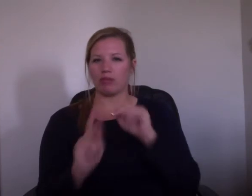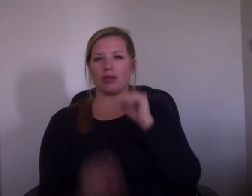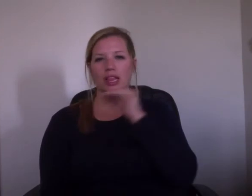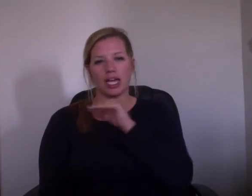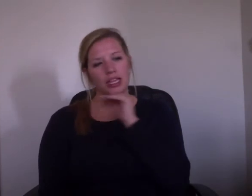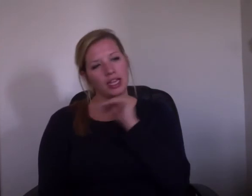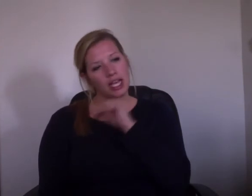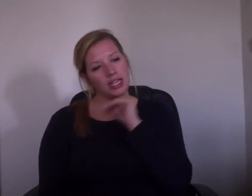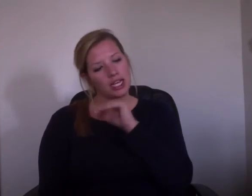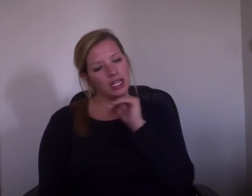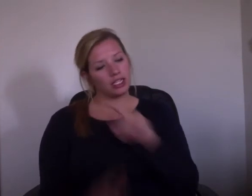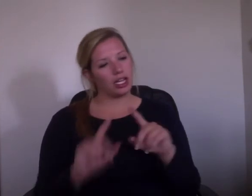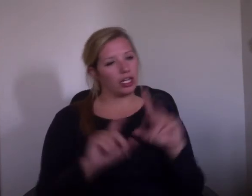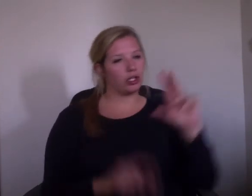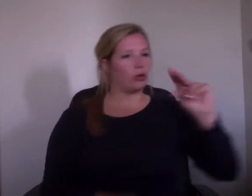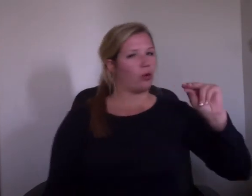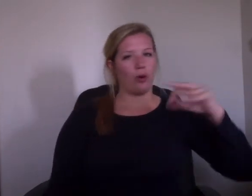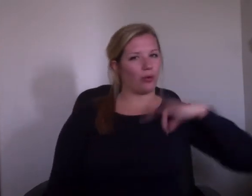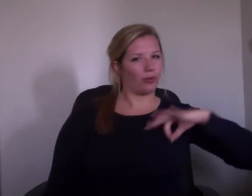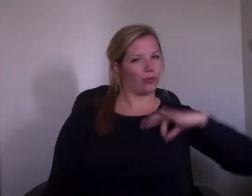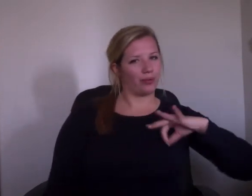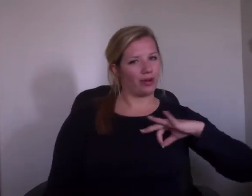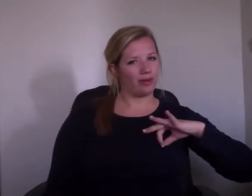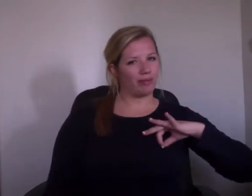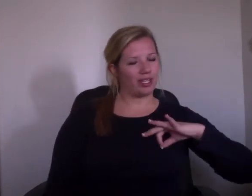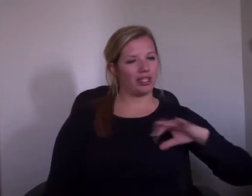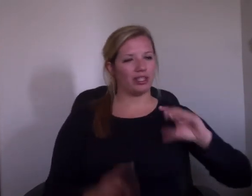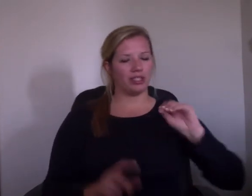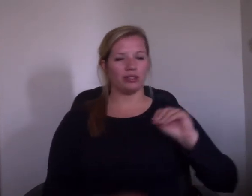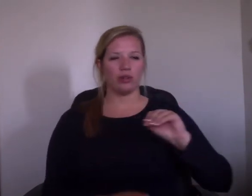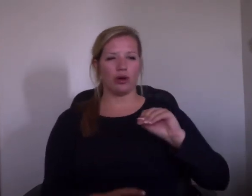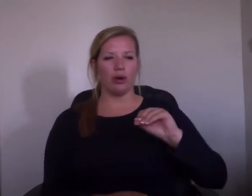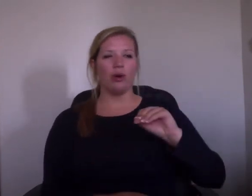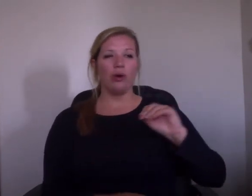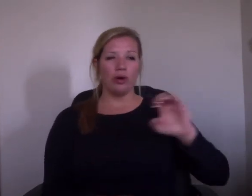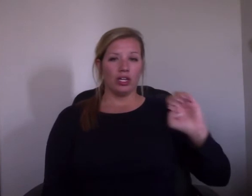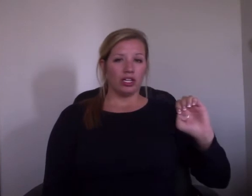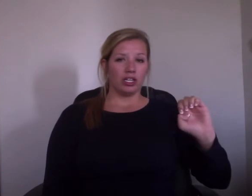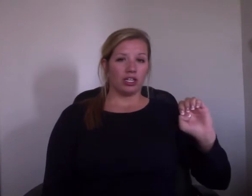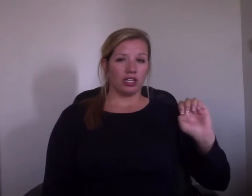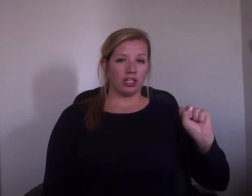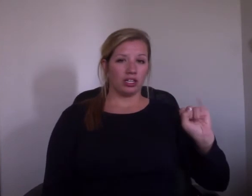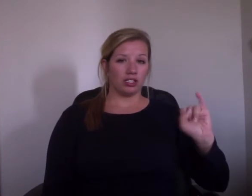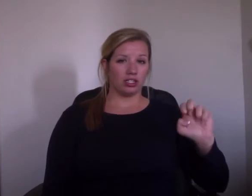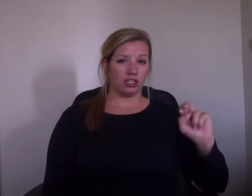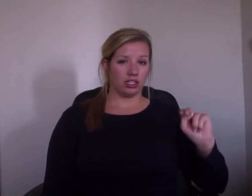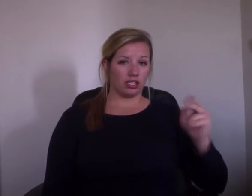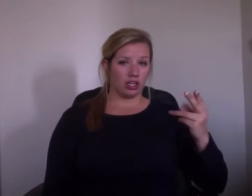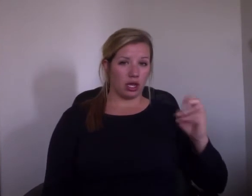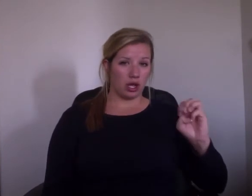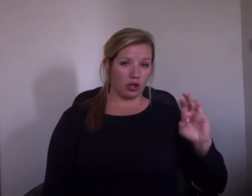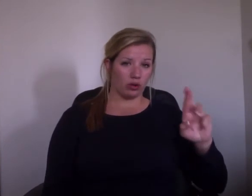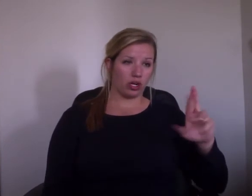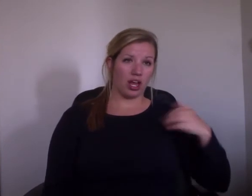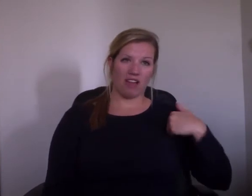so Eisenhower and then Kennedy, they had a lot of credibility with the American people. Eisenhower because